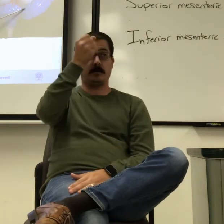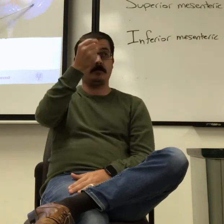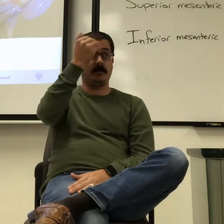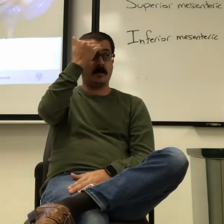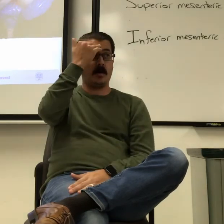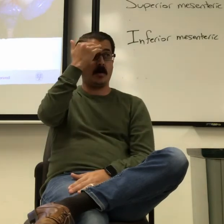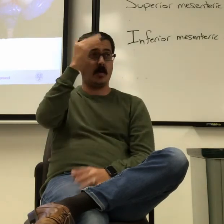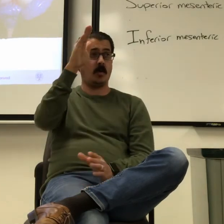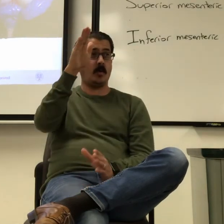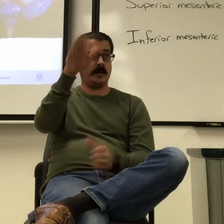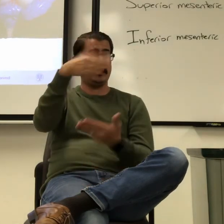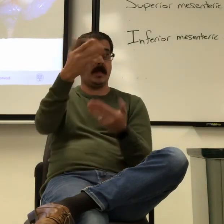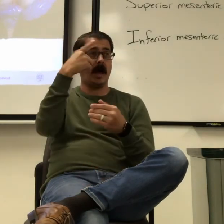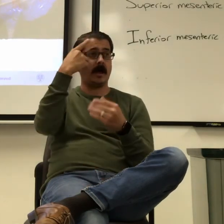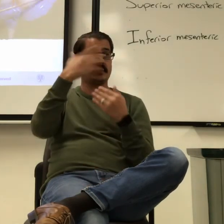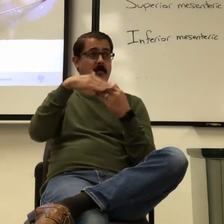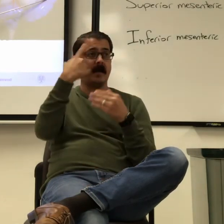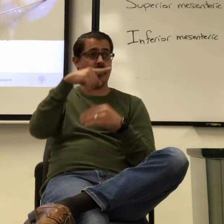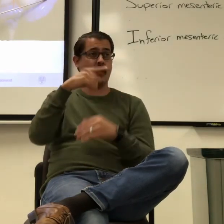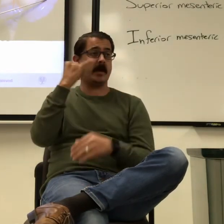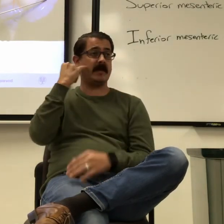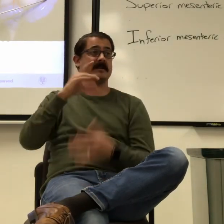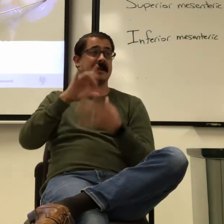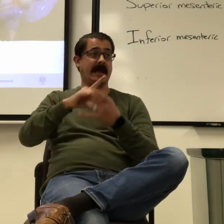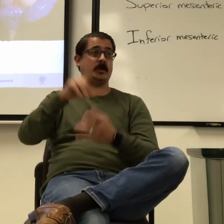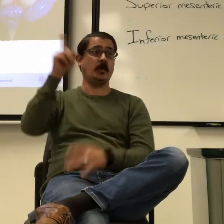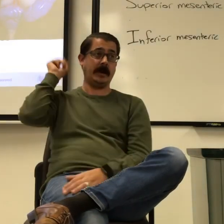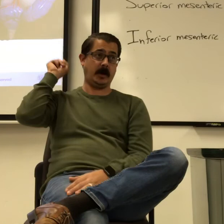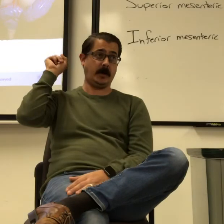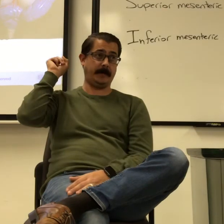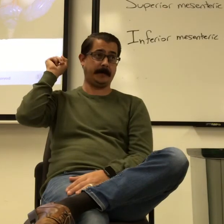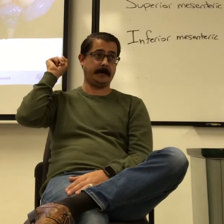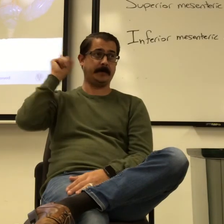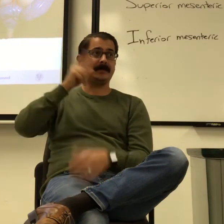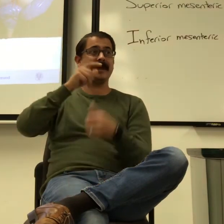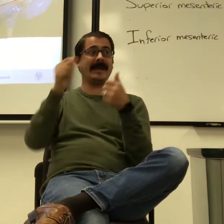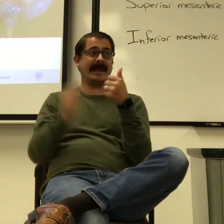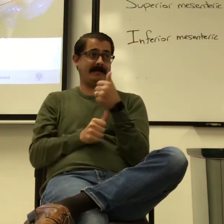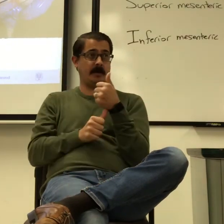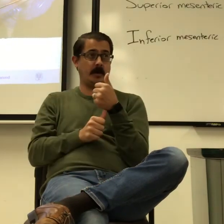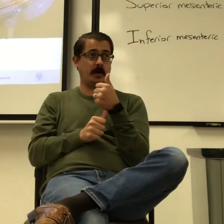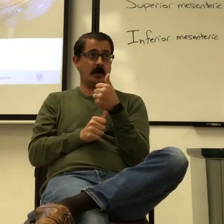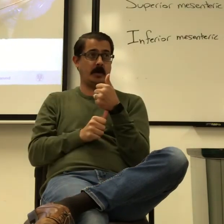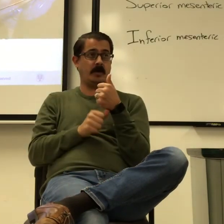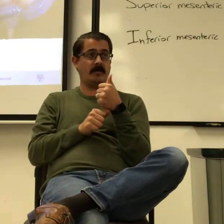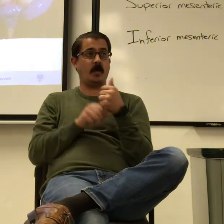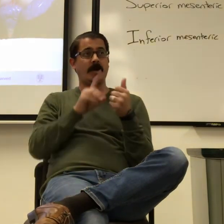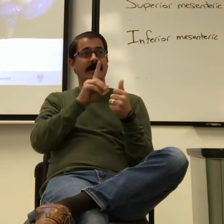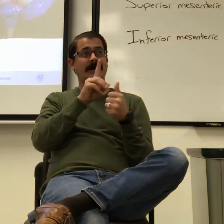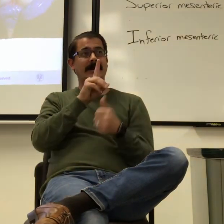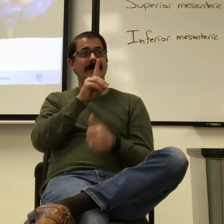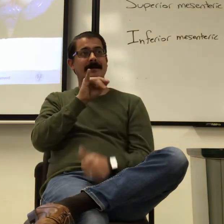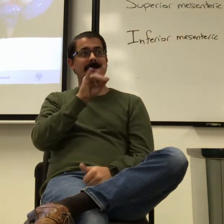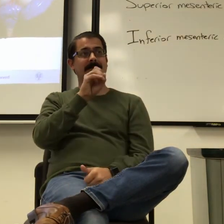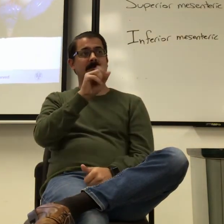it supplies blood to. If it's going to here, that's inferior. It supplies the distal colon.